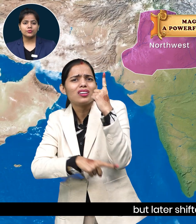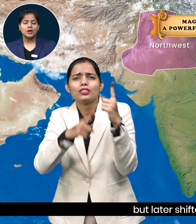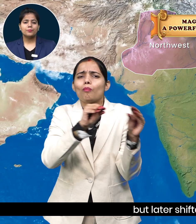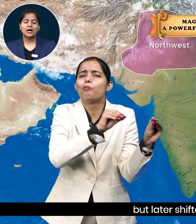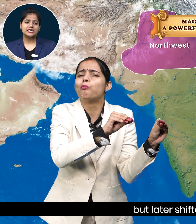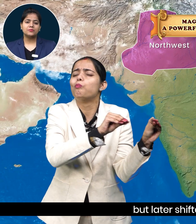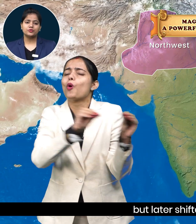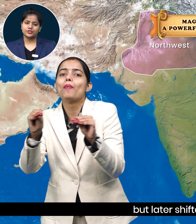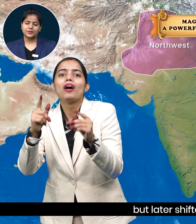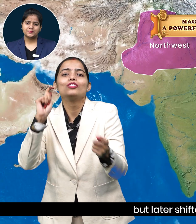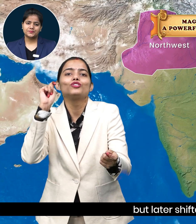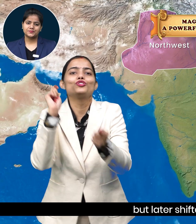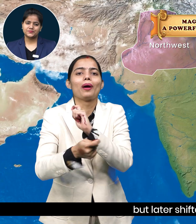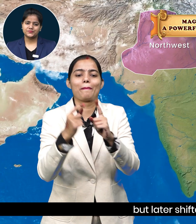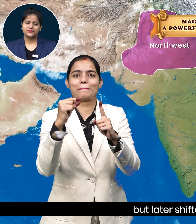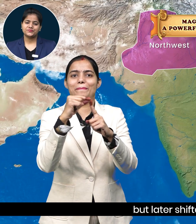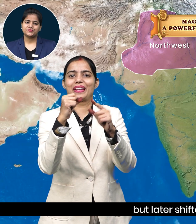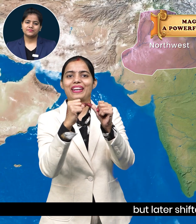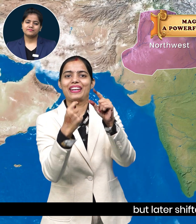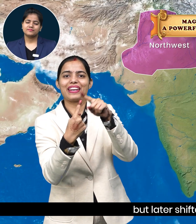shifted to Patliputra.